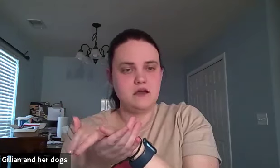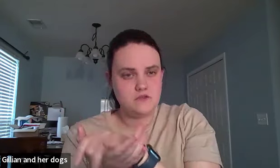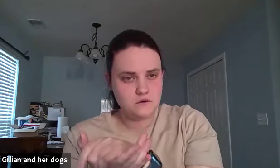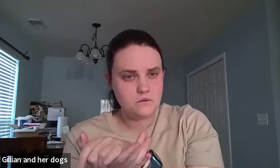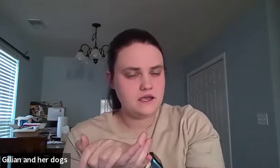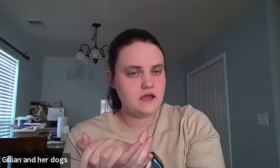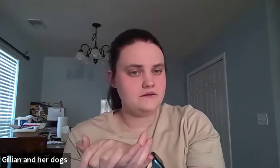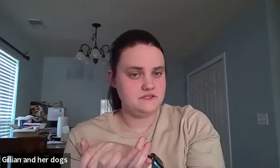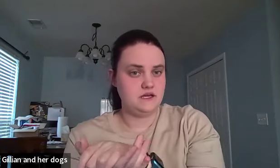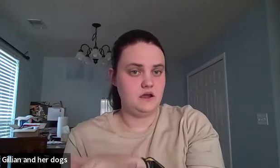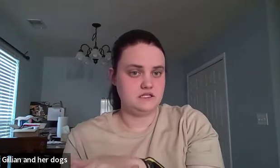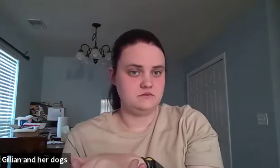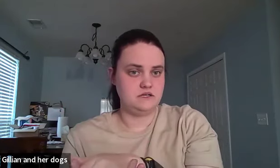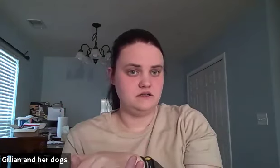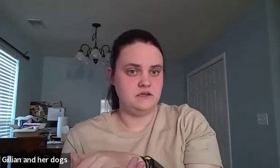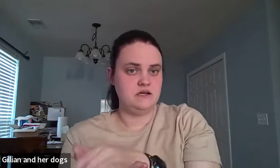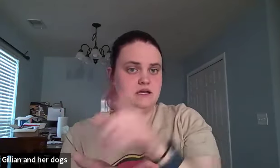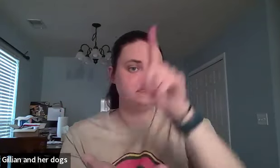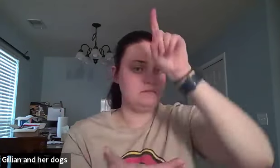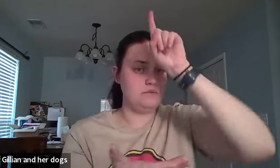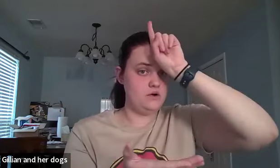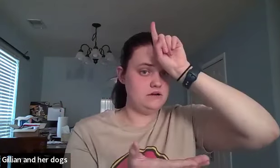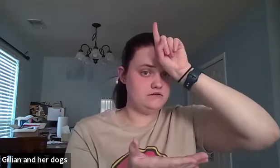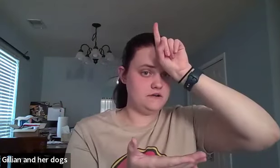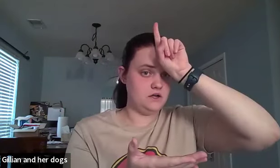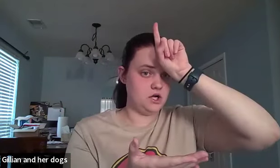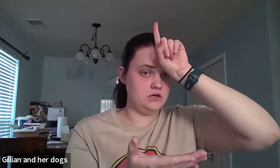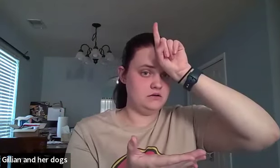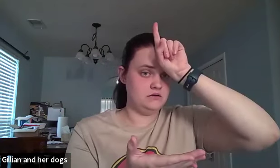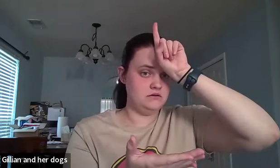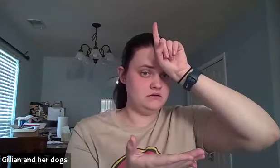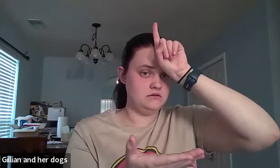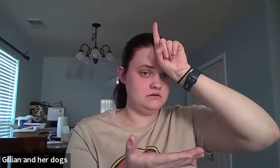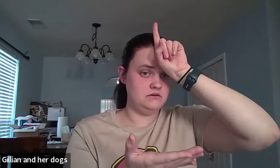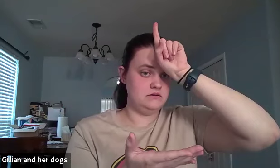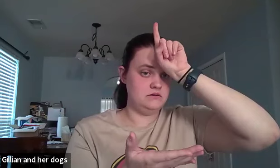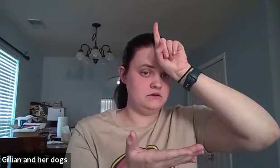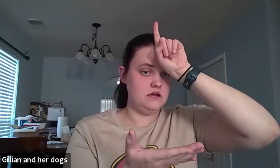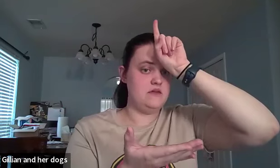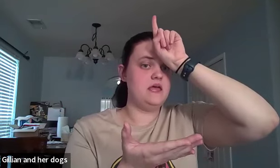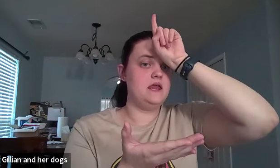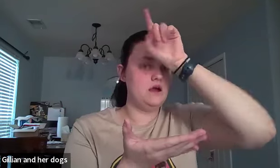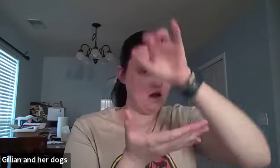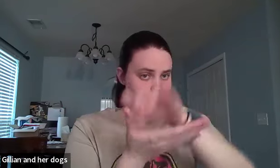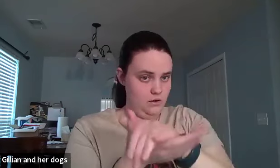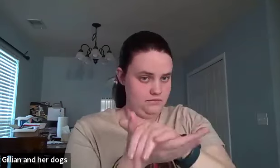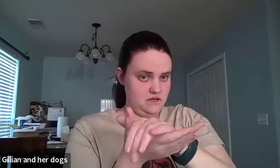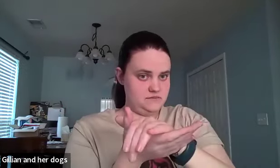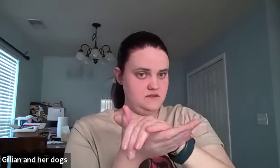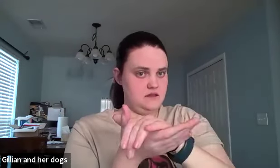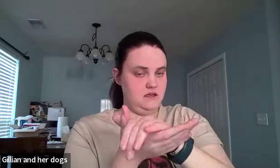The other way I've seen husband is a pointer finger and then open up to the